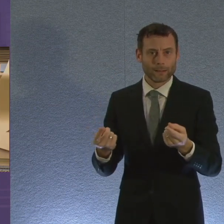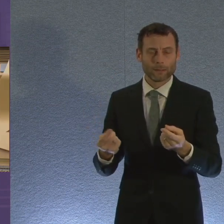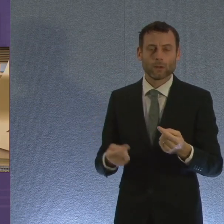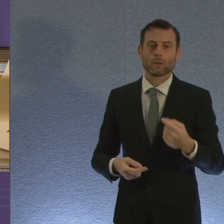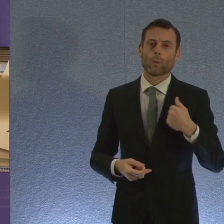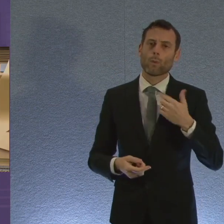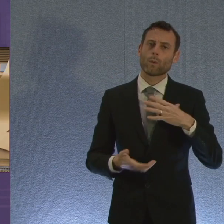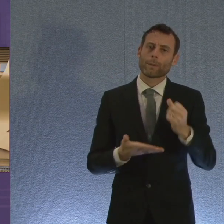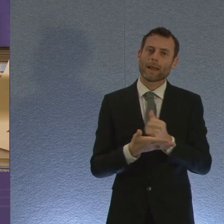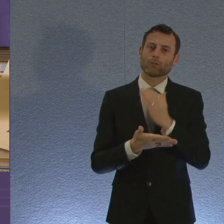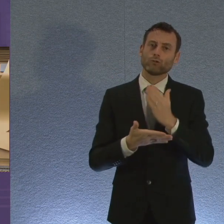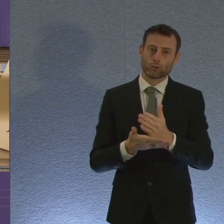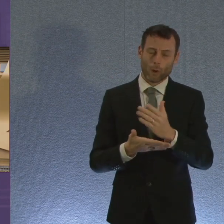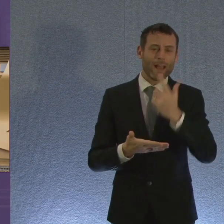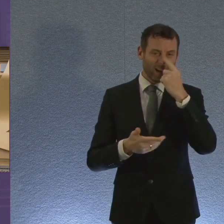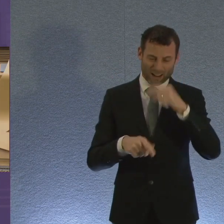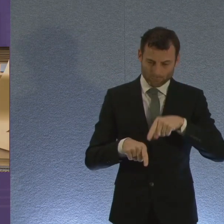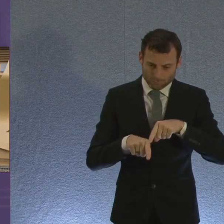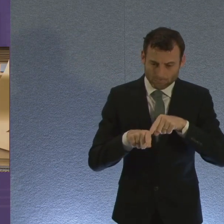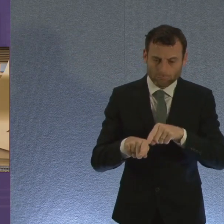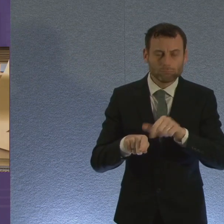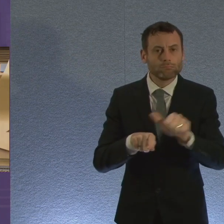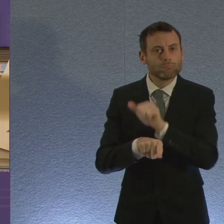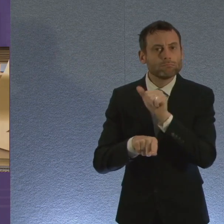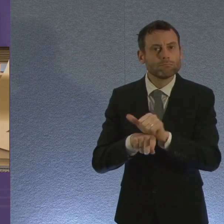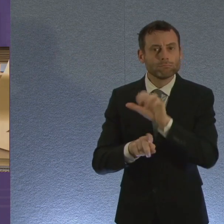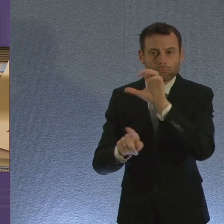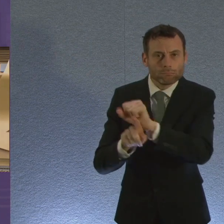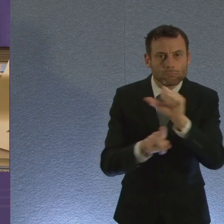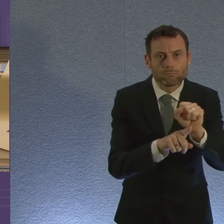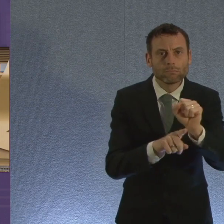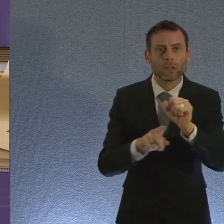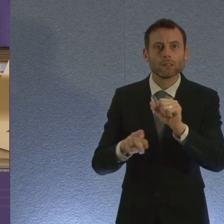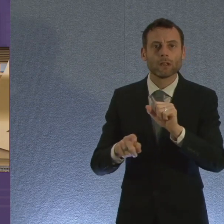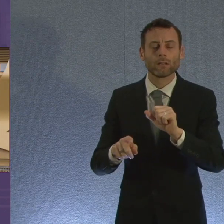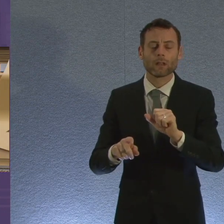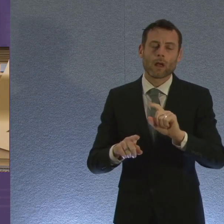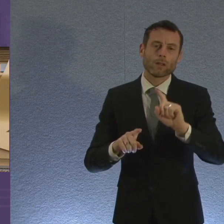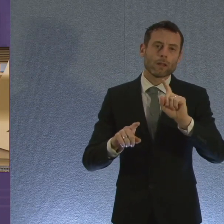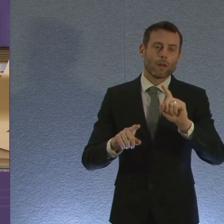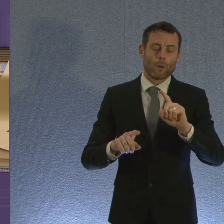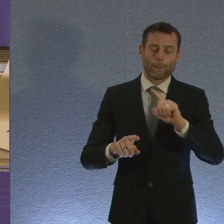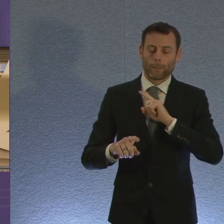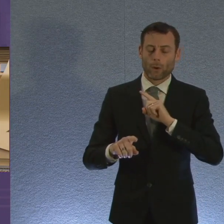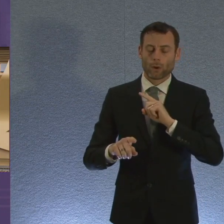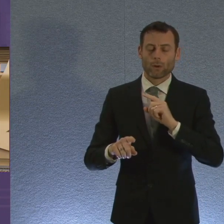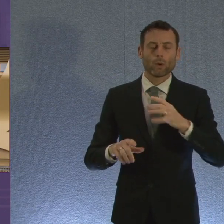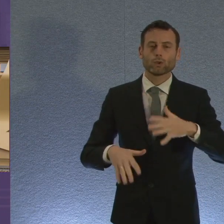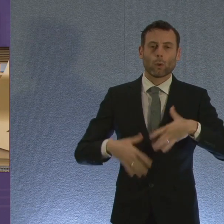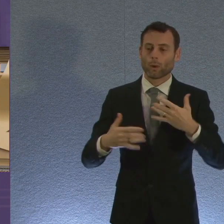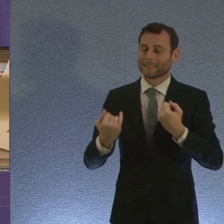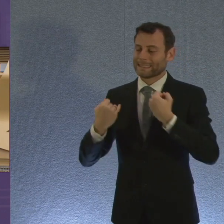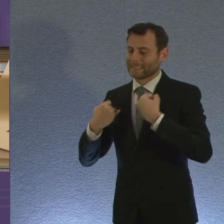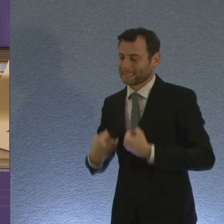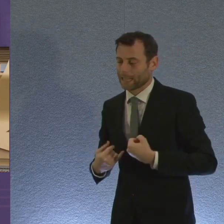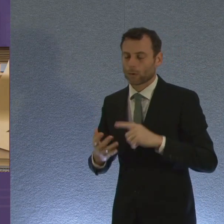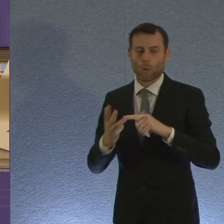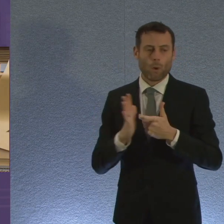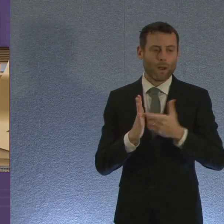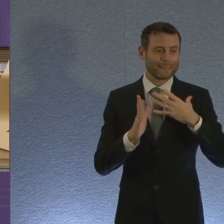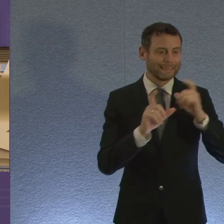disadvantaged or unable to access justice because they are sick or are following public health guidance designed to keep us all